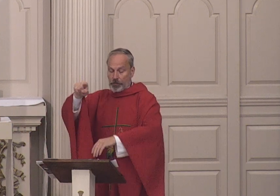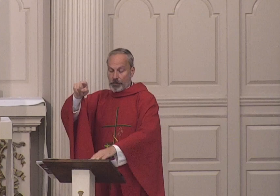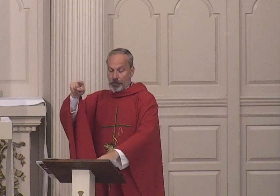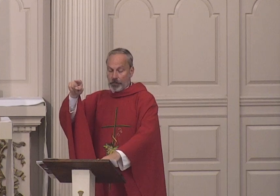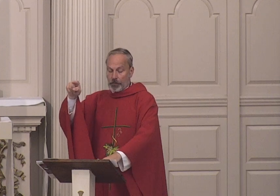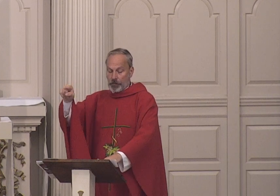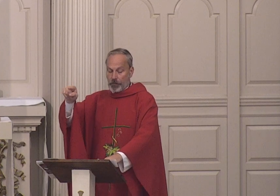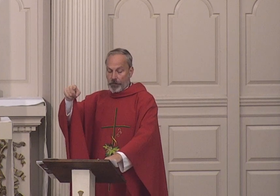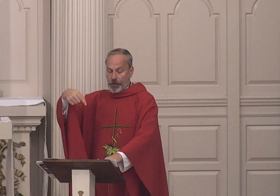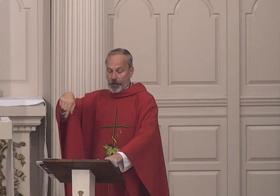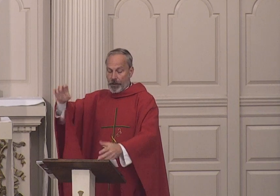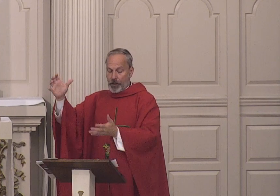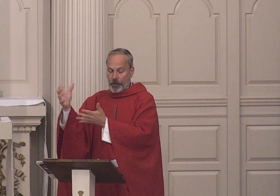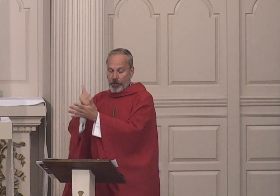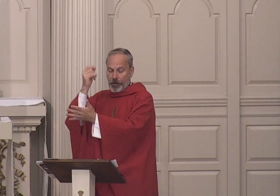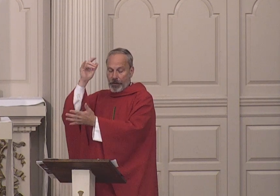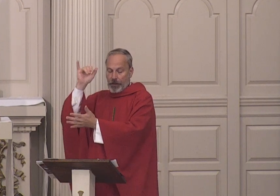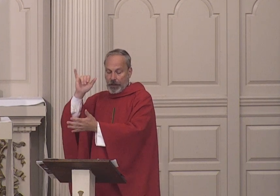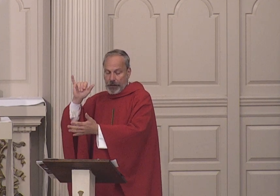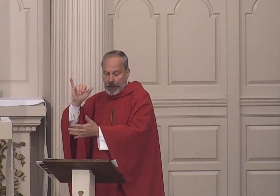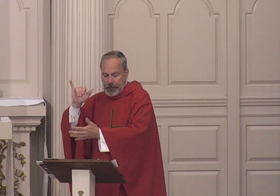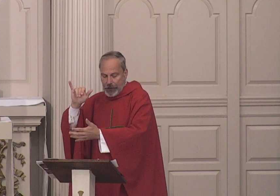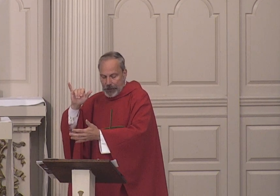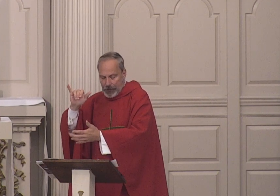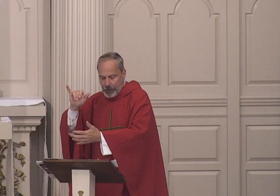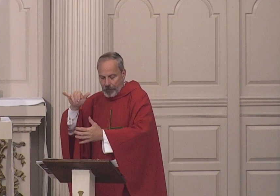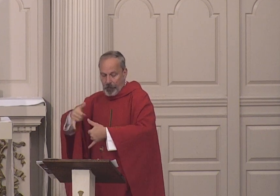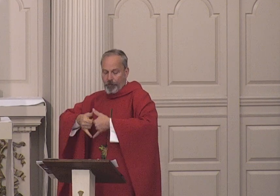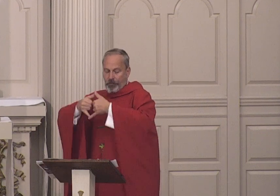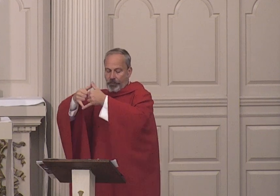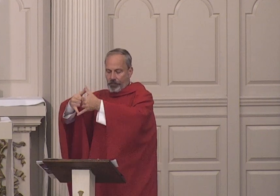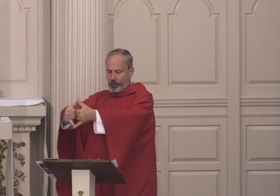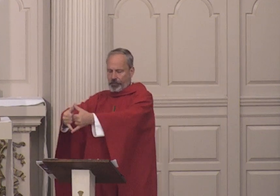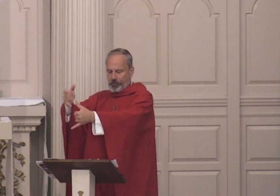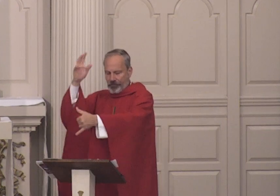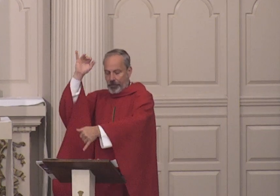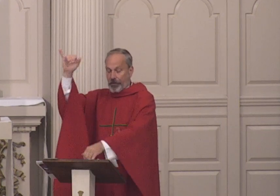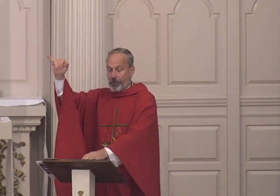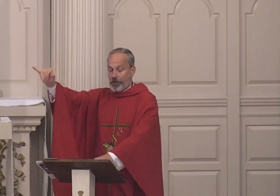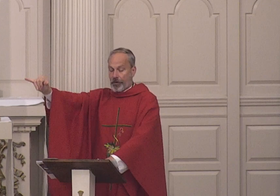Therefore, they have gained everlasting rewards.